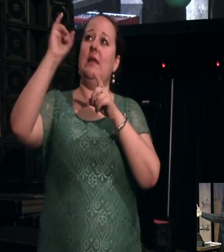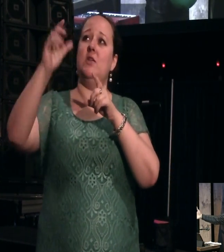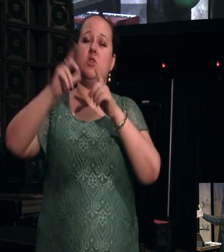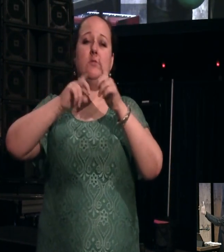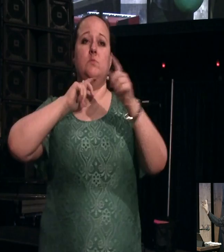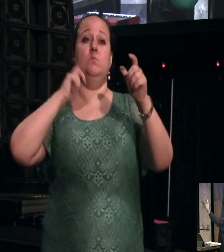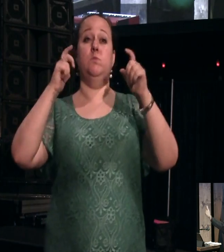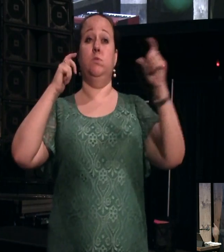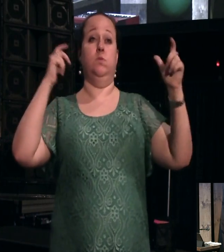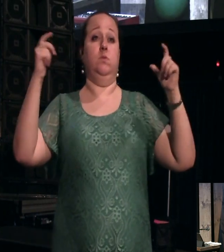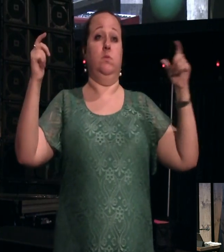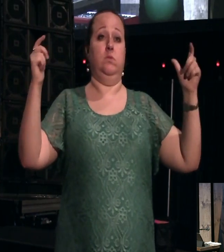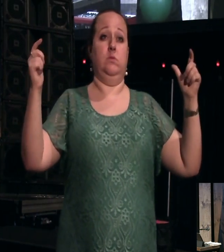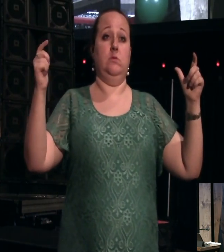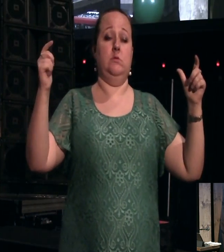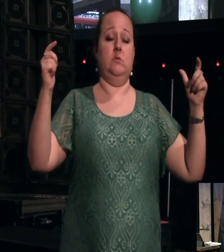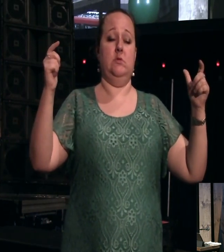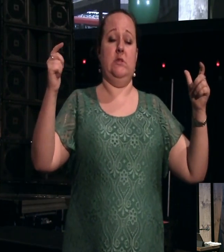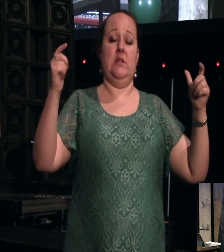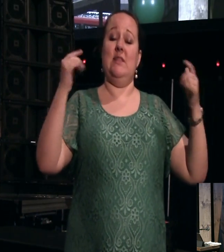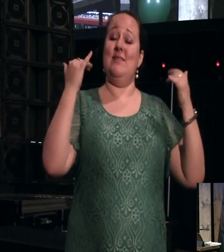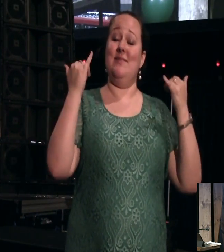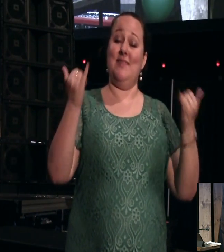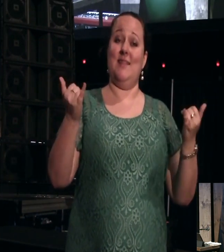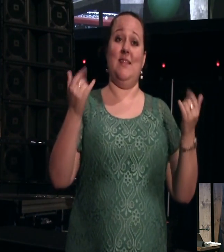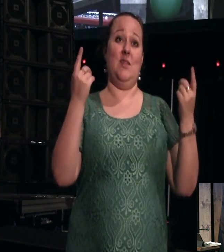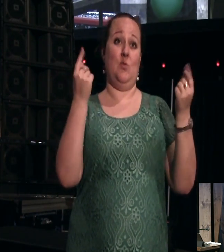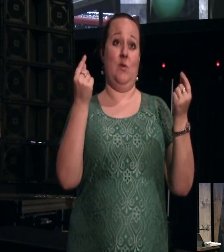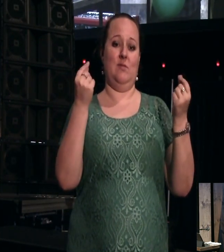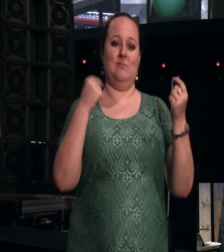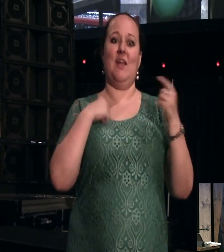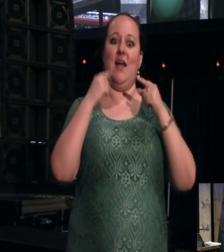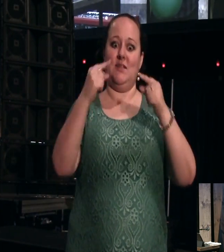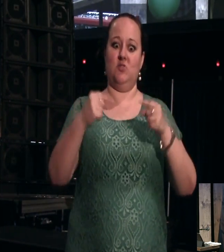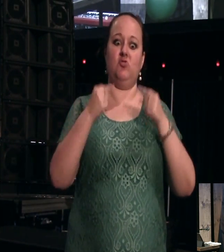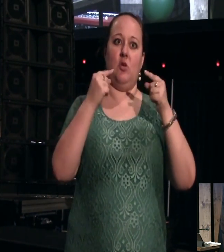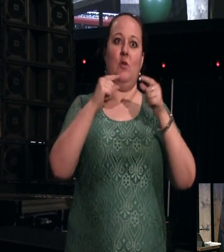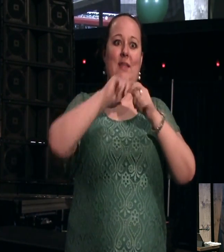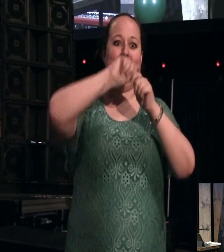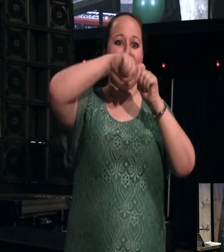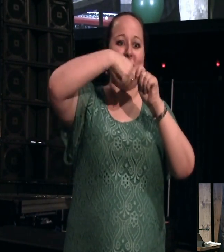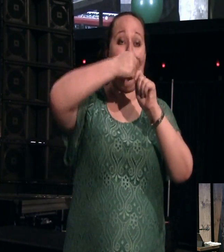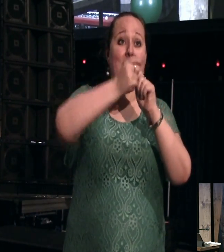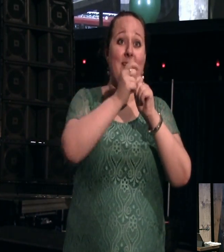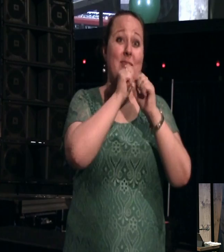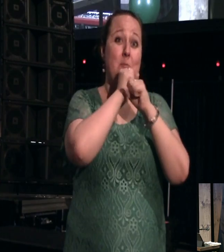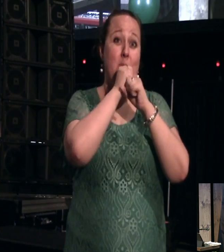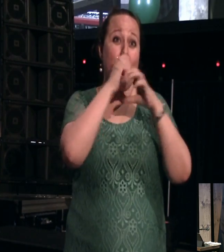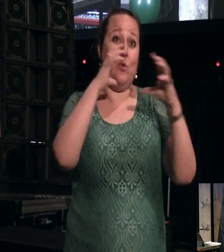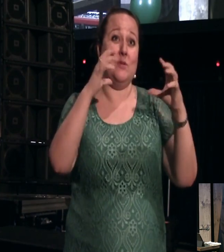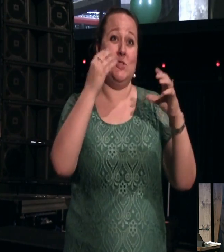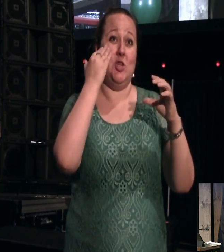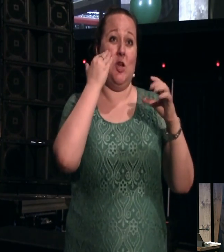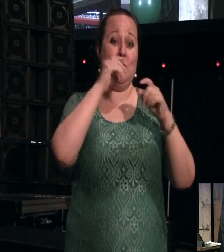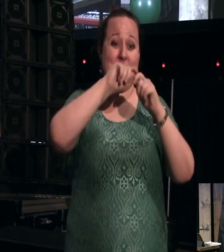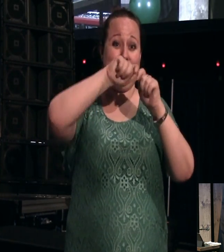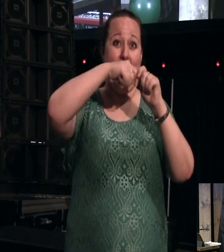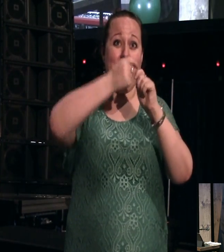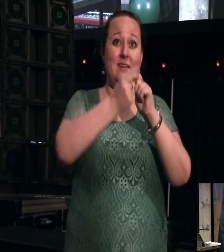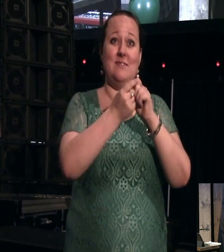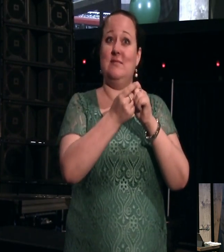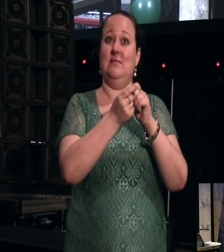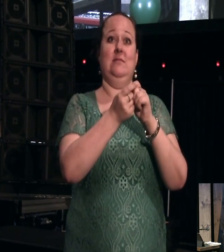view of God. Now, here's where we go wrong. Here's what we want to do. And this is where I struggle too, is